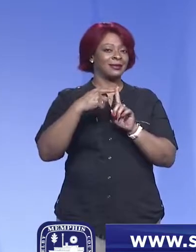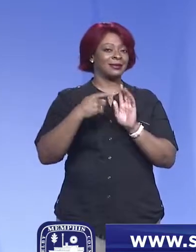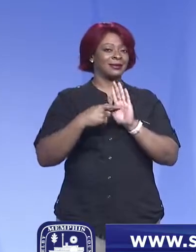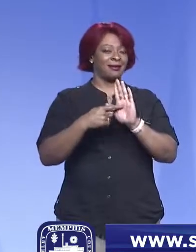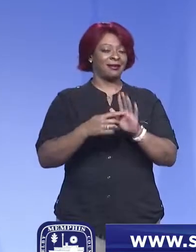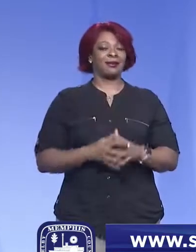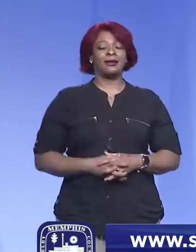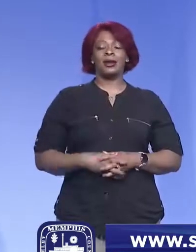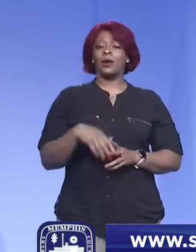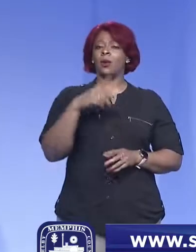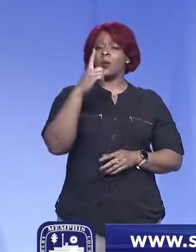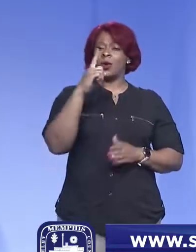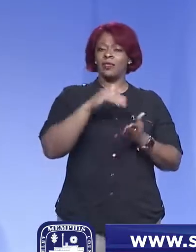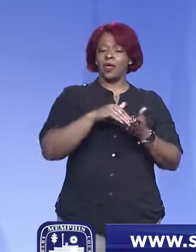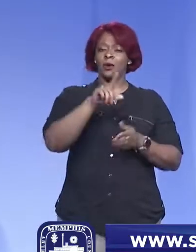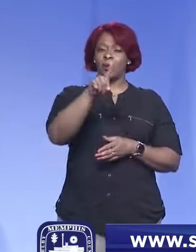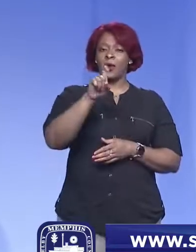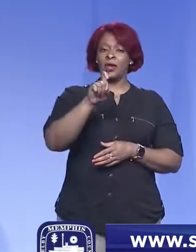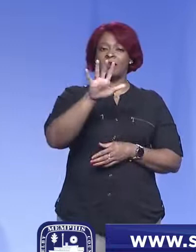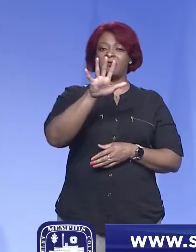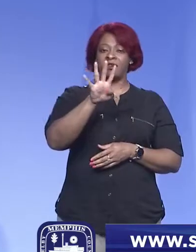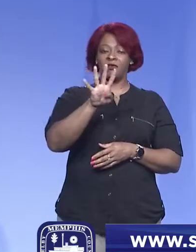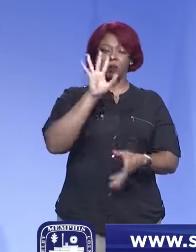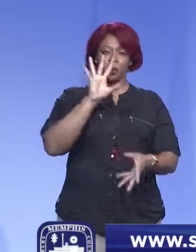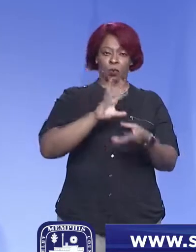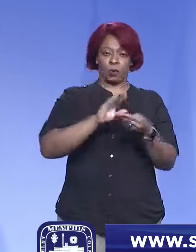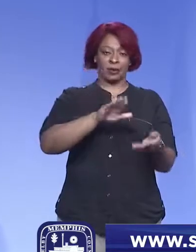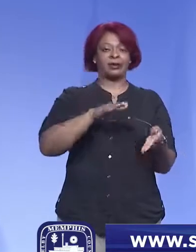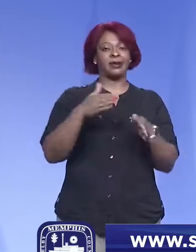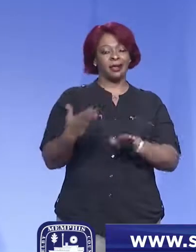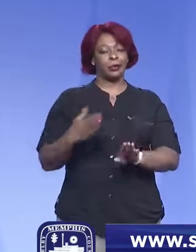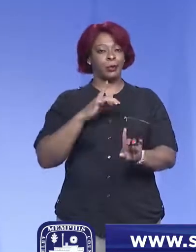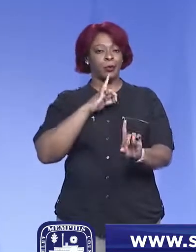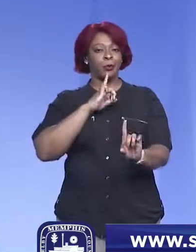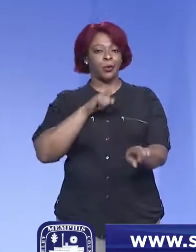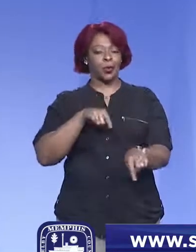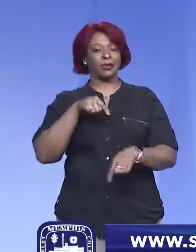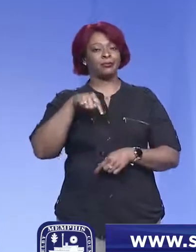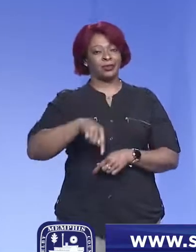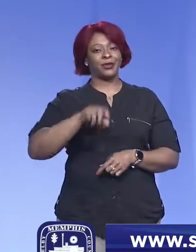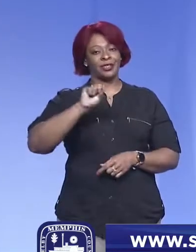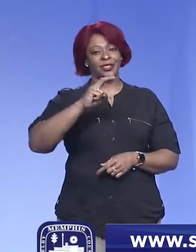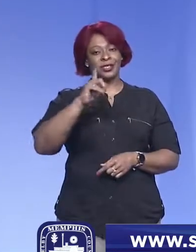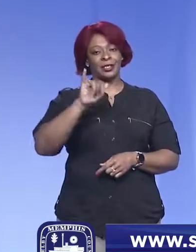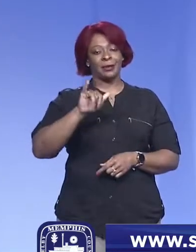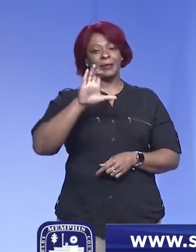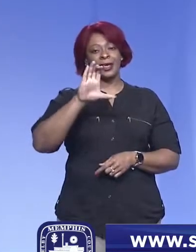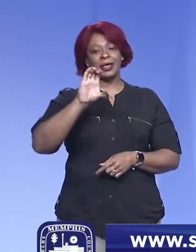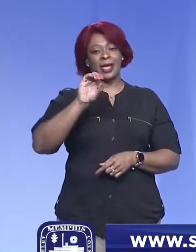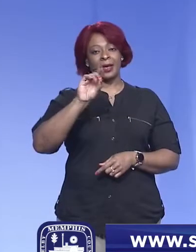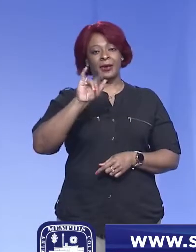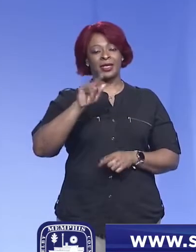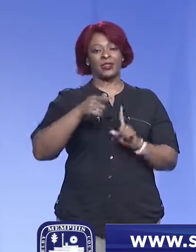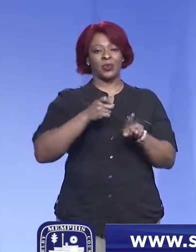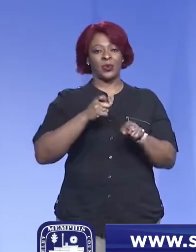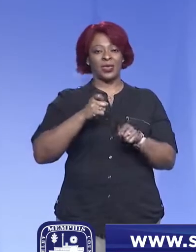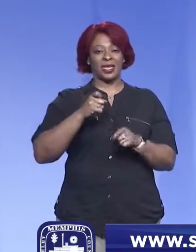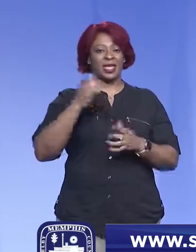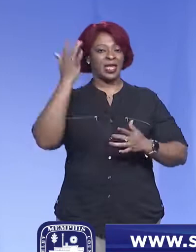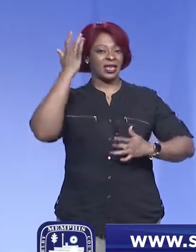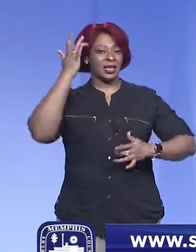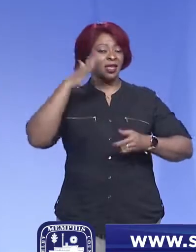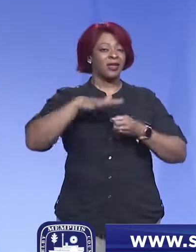we've had 1,154 deaths reported in Shelby County through the epidemic so far, so that